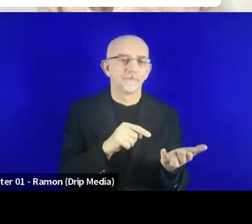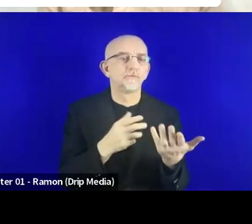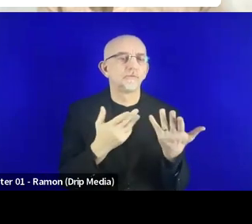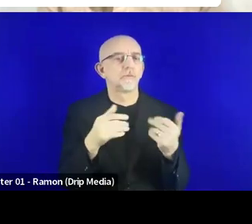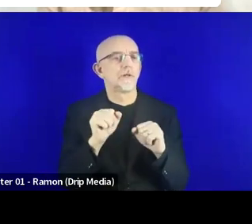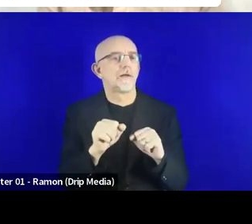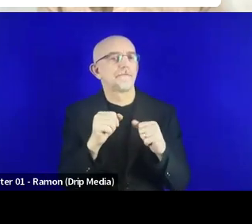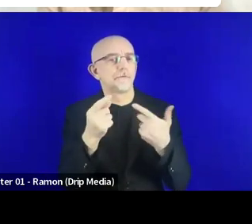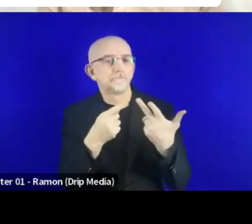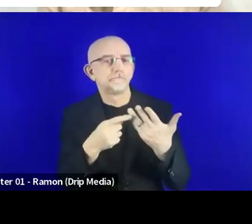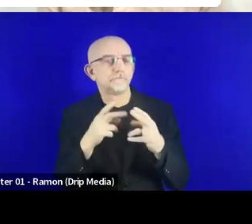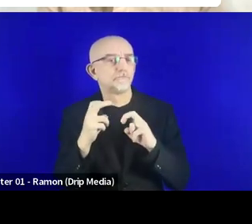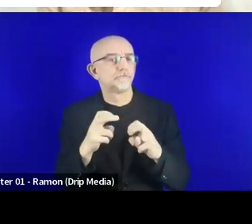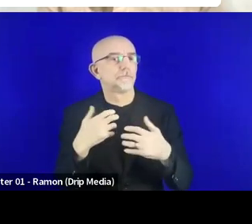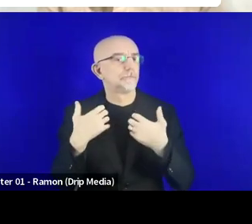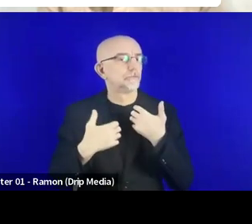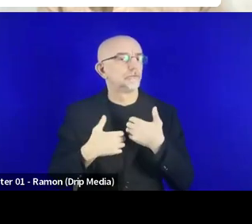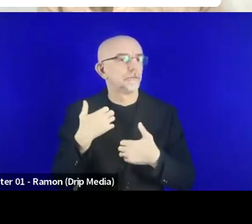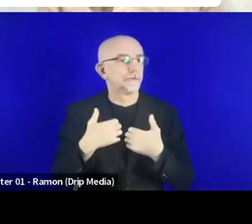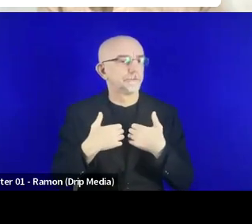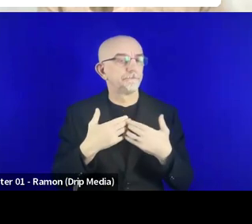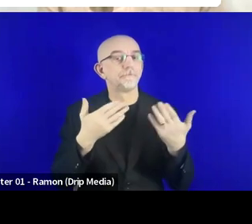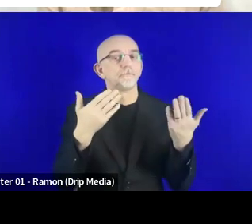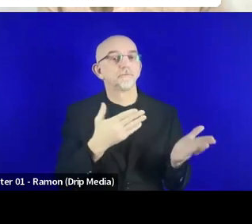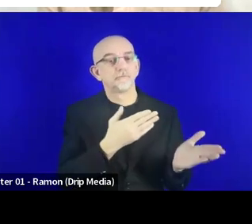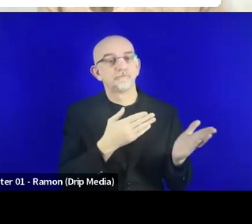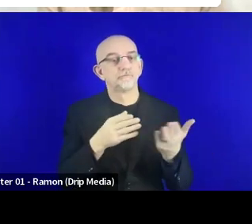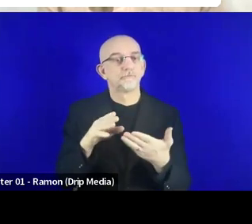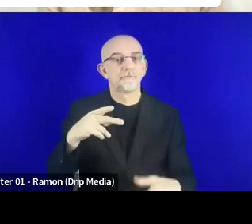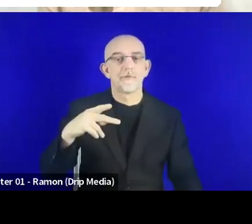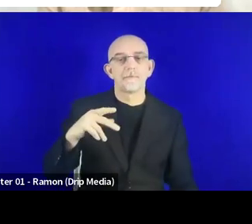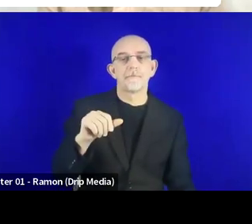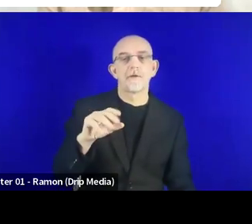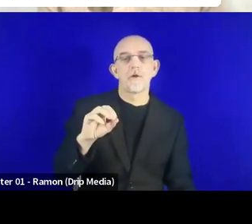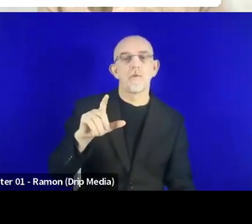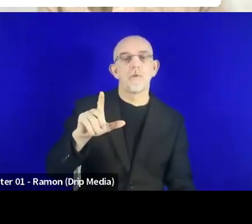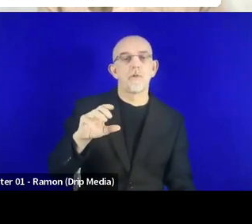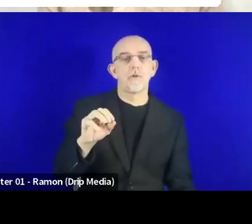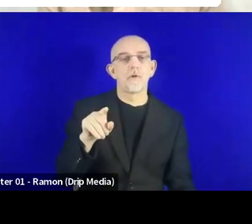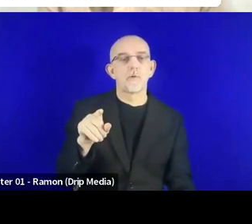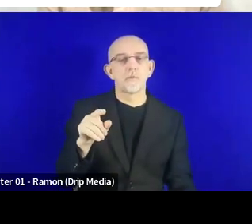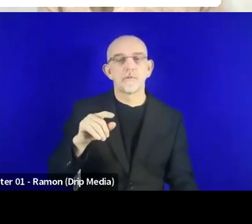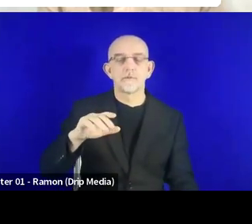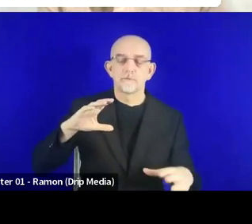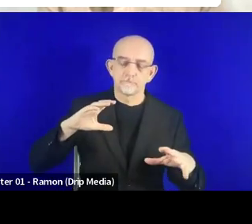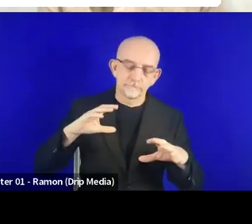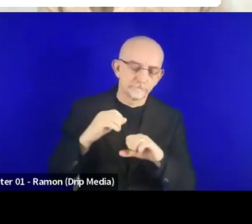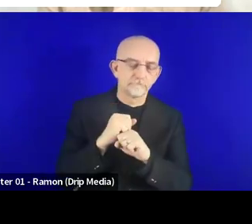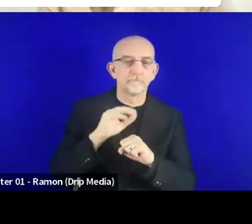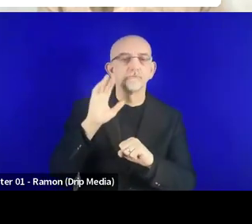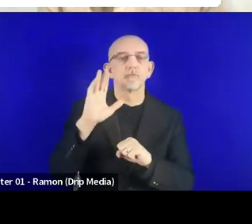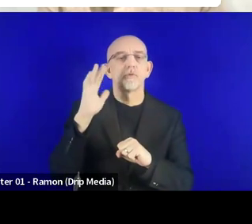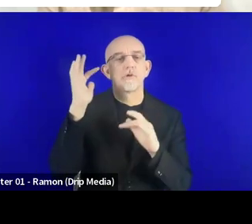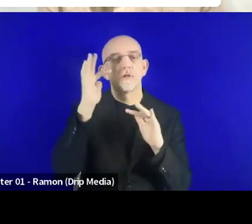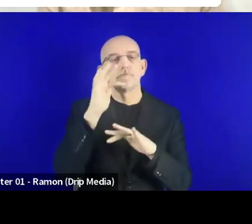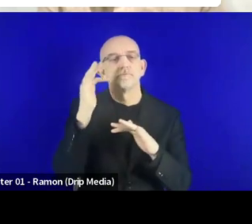That's a difficult task. All the discussions have been very interesting, and I'm compelled to see that there's such